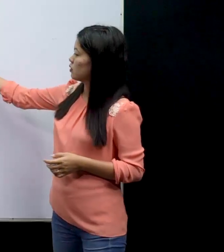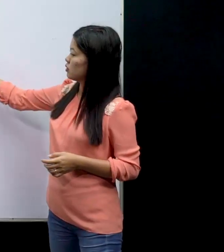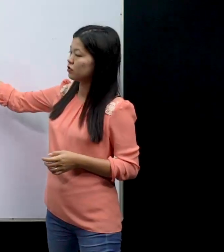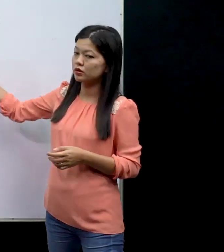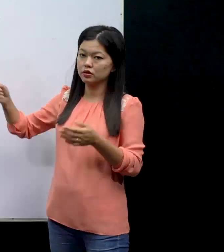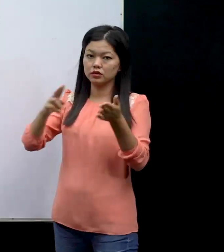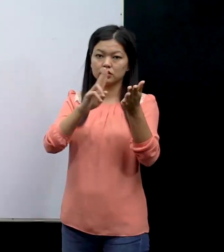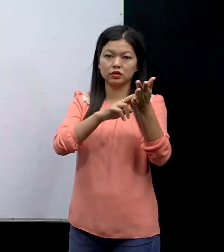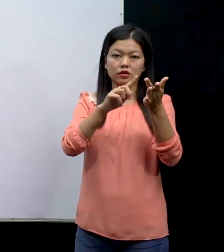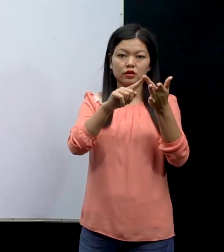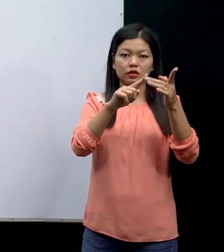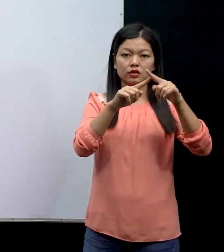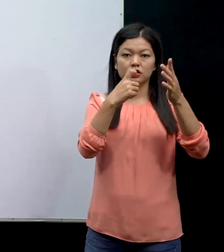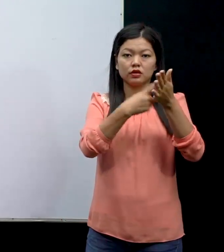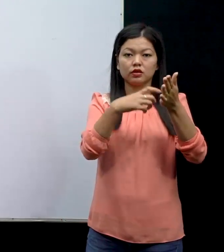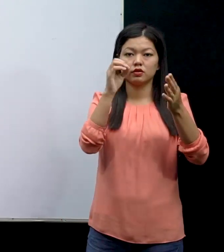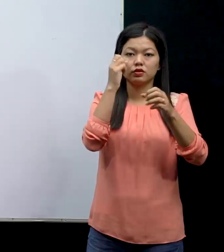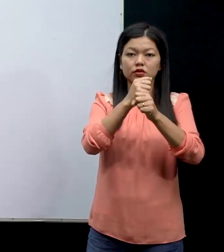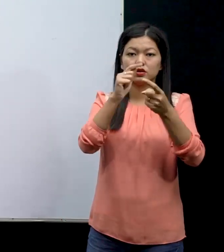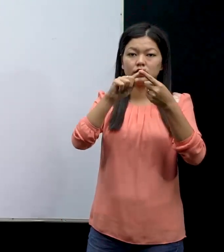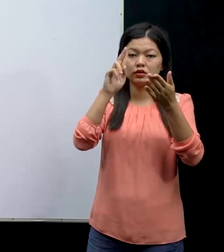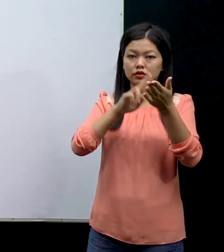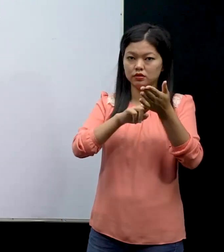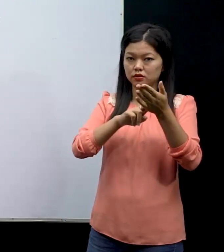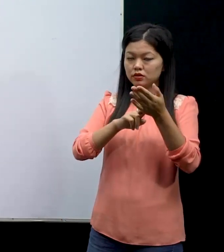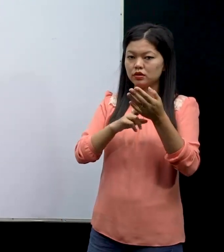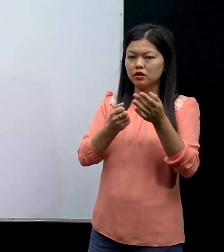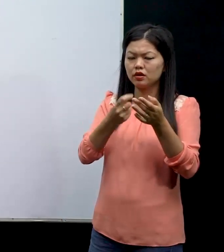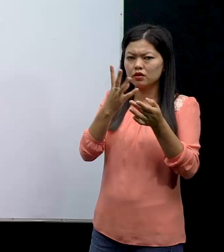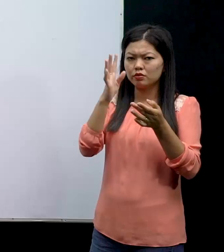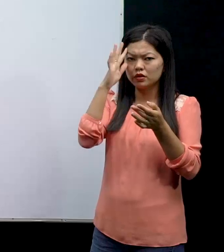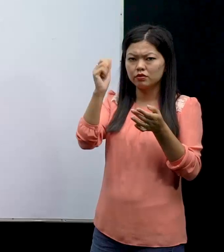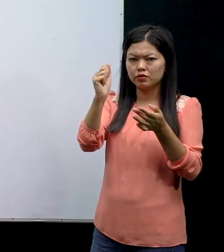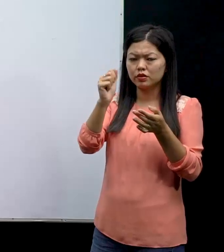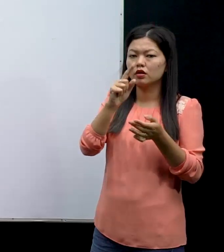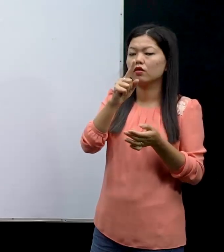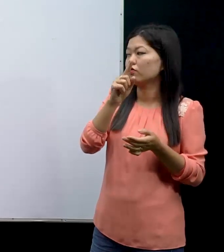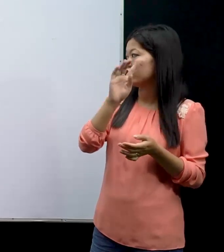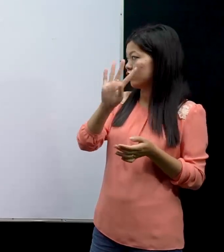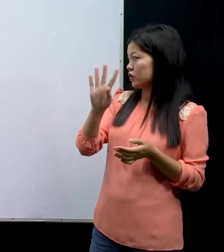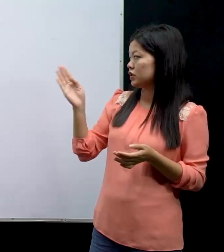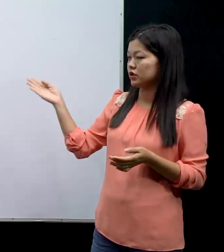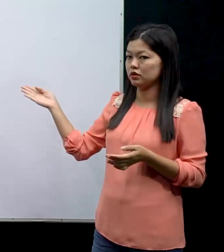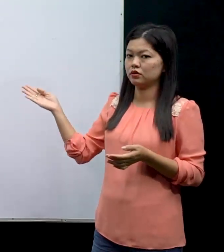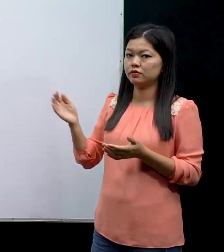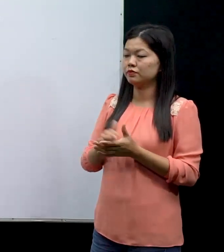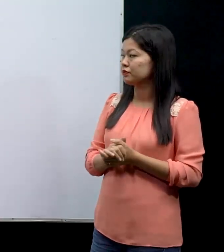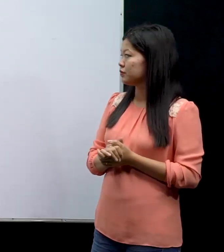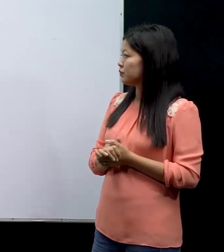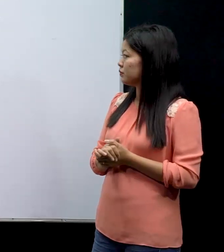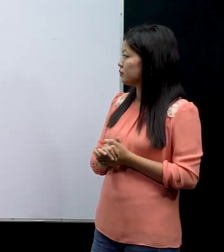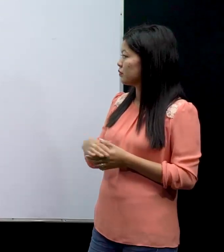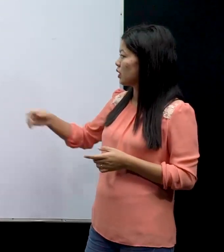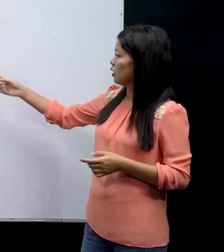for nitrogen, students? Nitrogen, that is 14, right? 14. Now